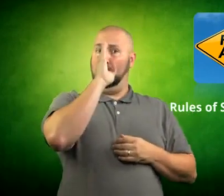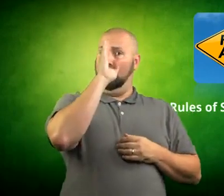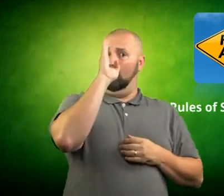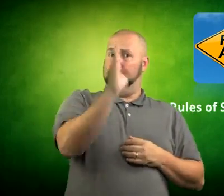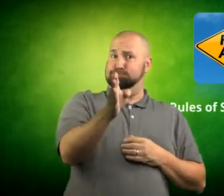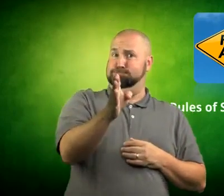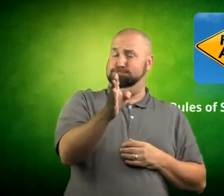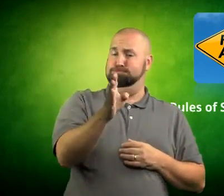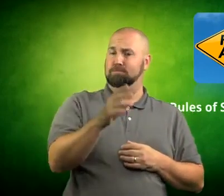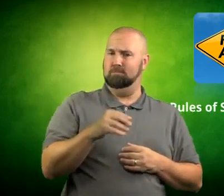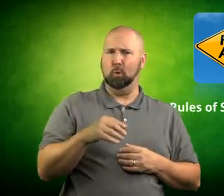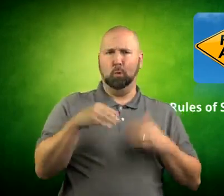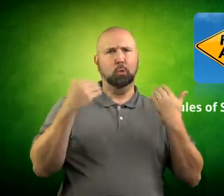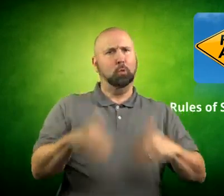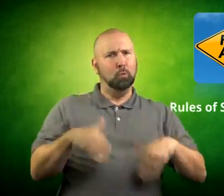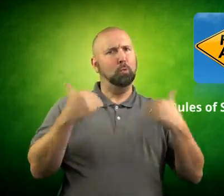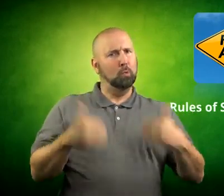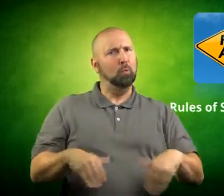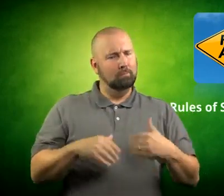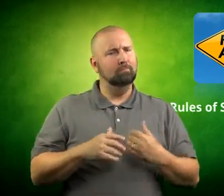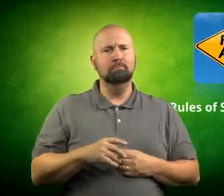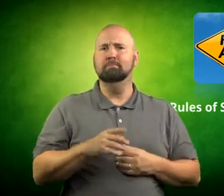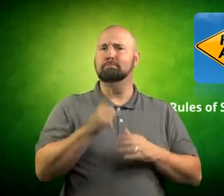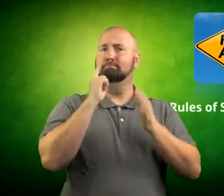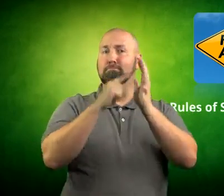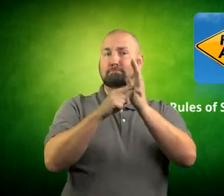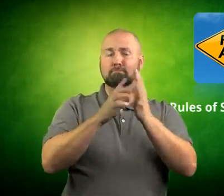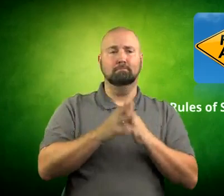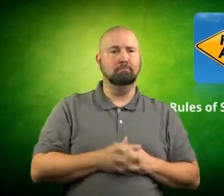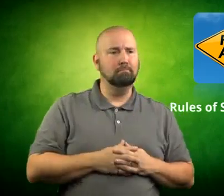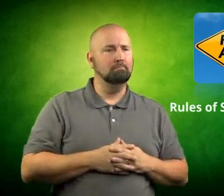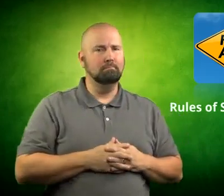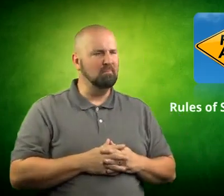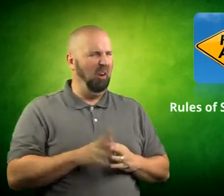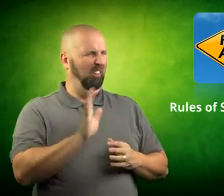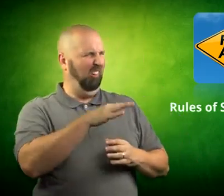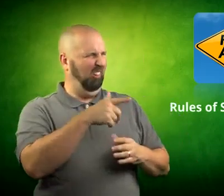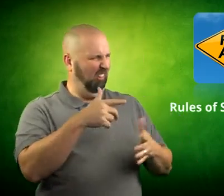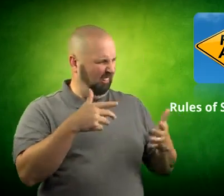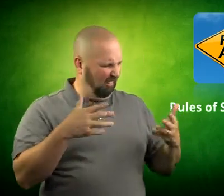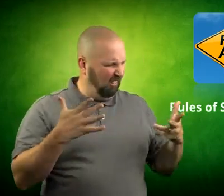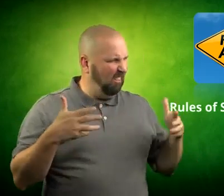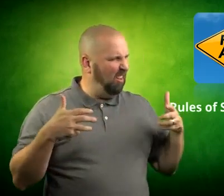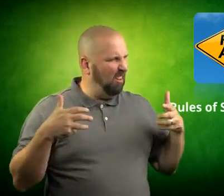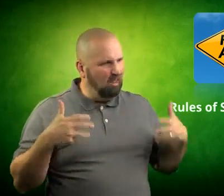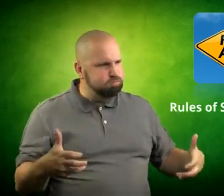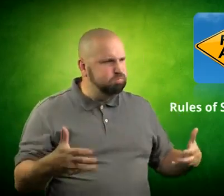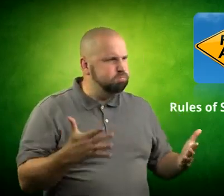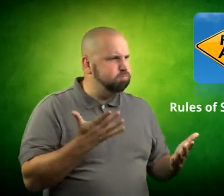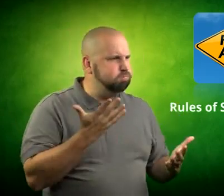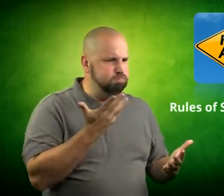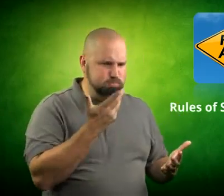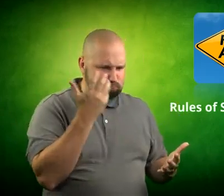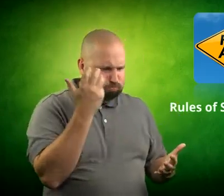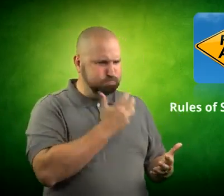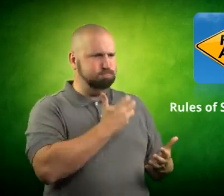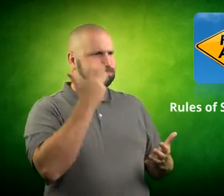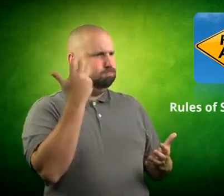Now, I'll tell you this, we are very direct. Let's say I saw a friend that I haven't seen in a while and it looks like